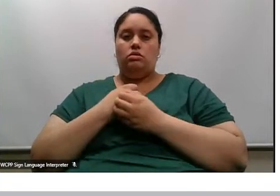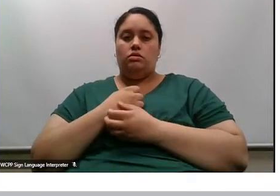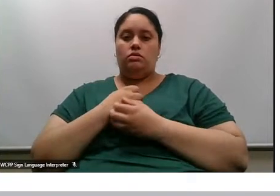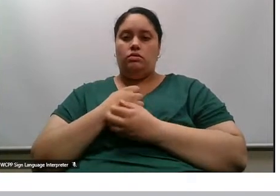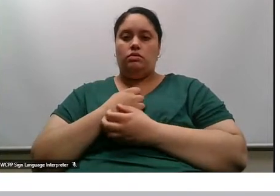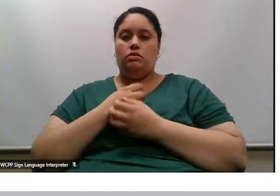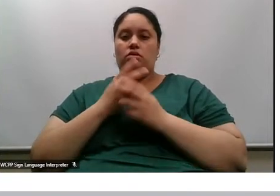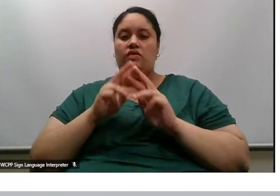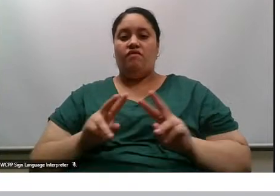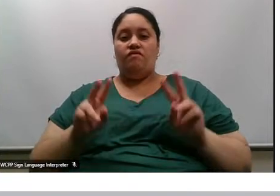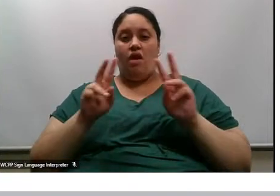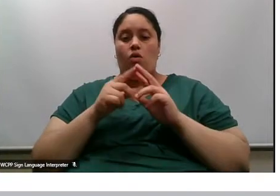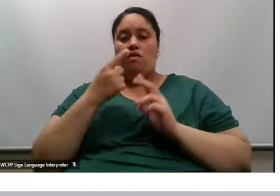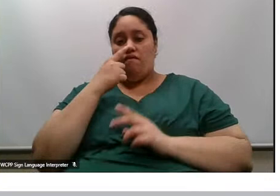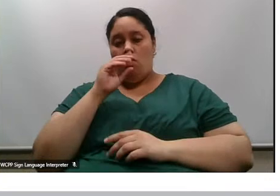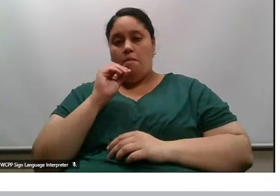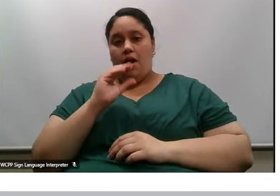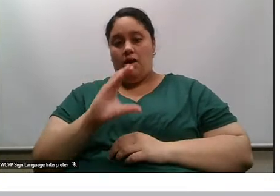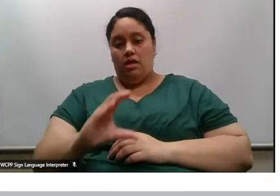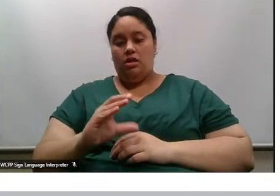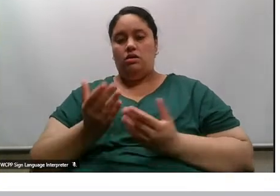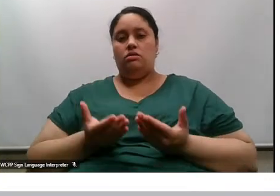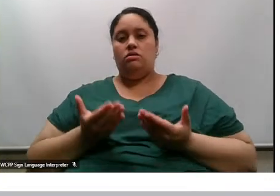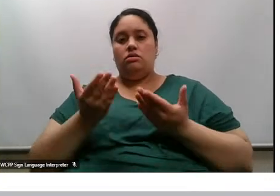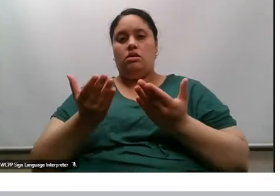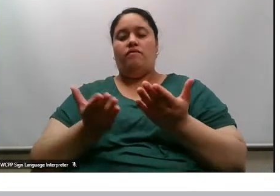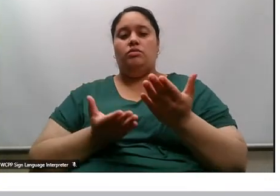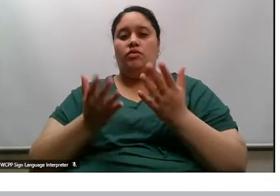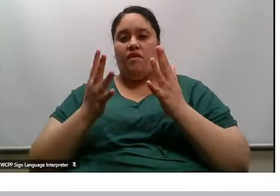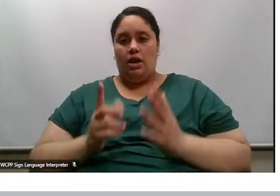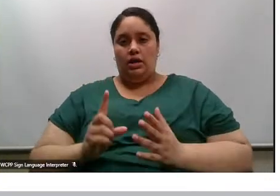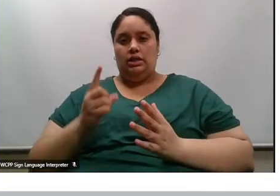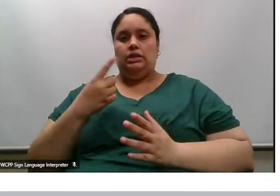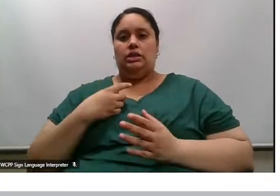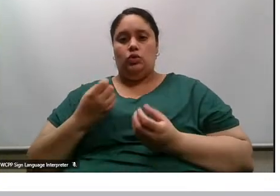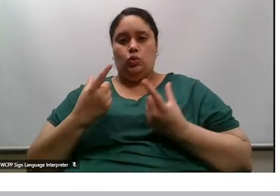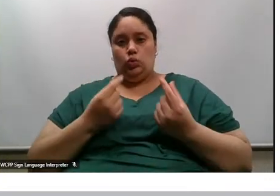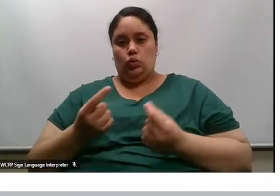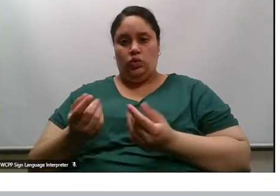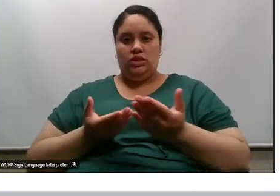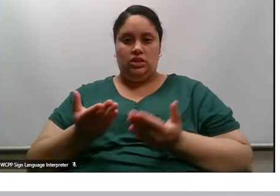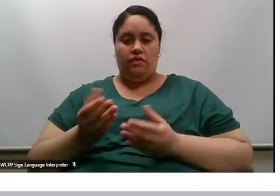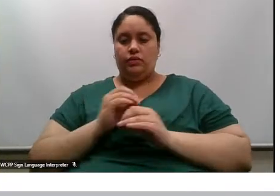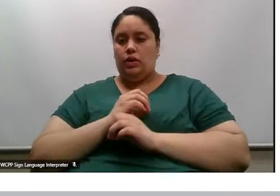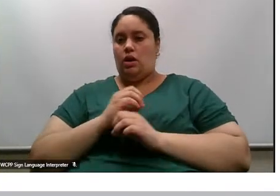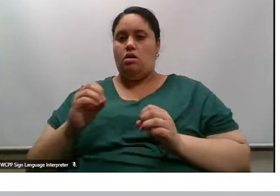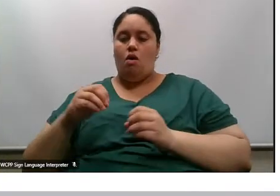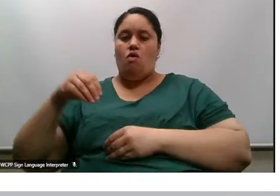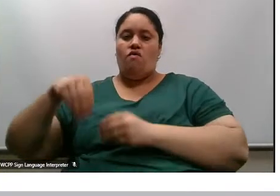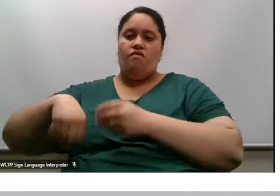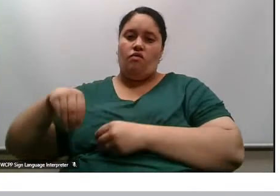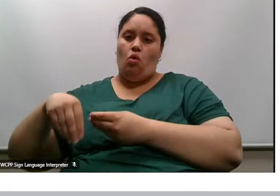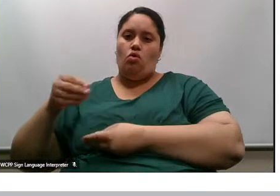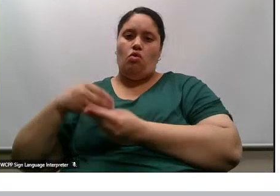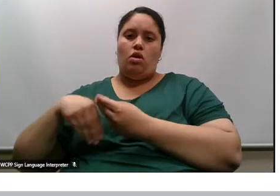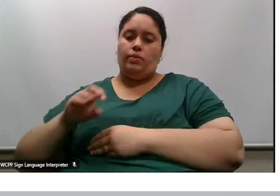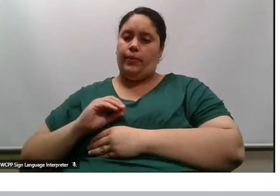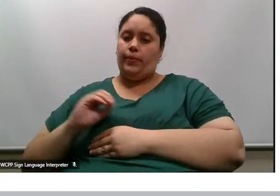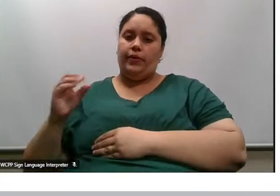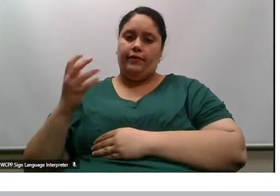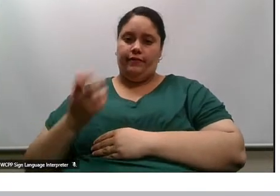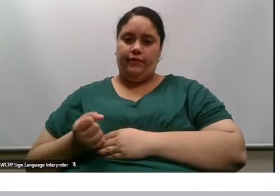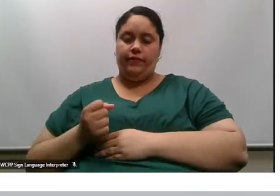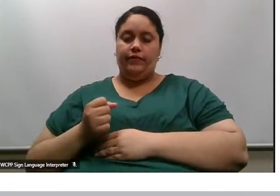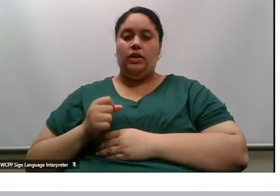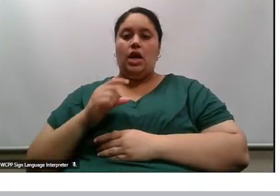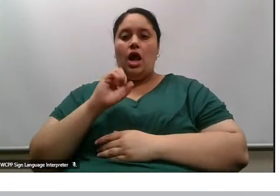there was value for money. The service provider did provide the service. There was no fraud or corruption. And initially, the AG